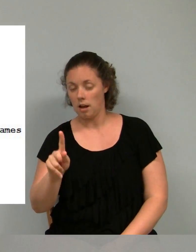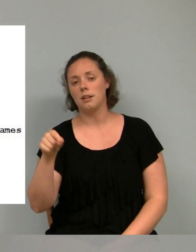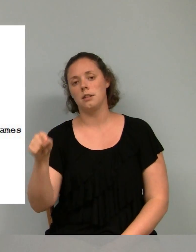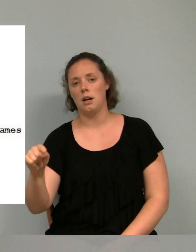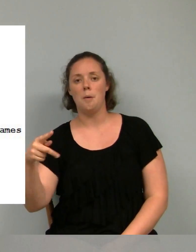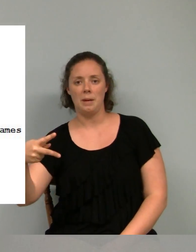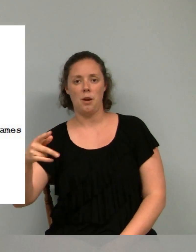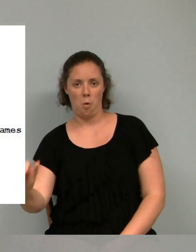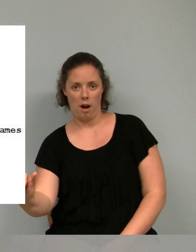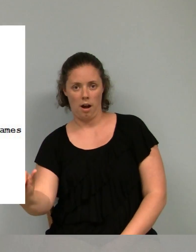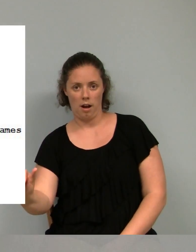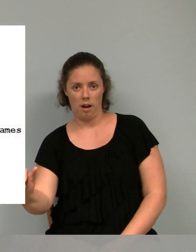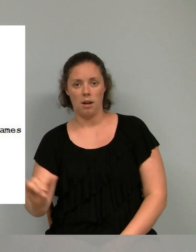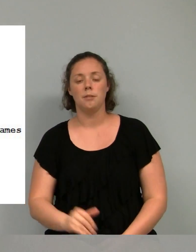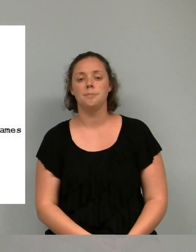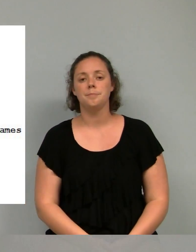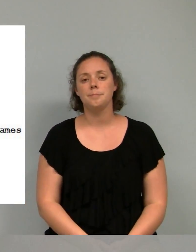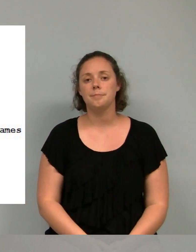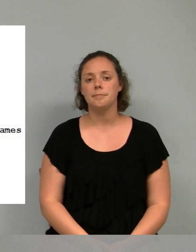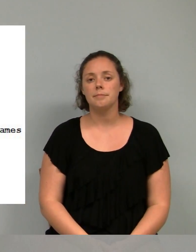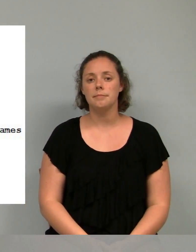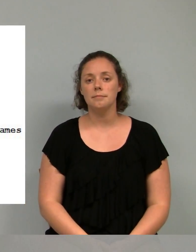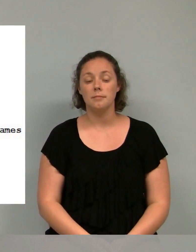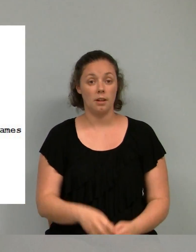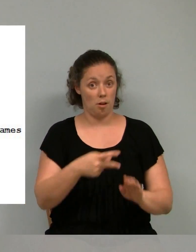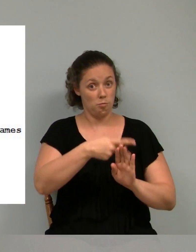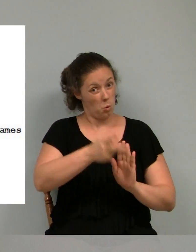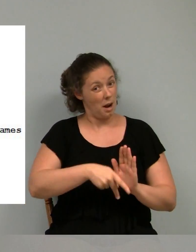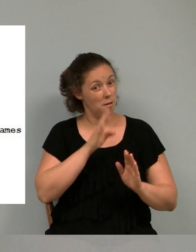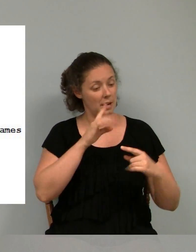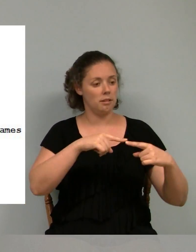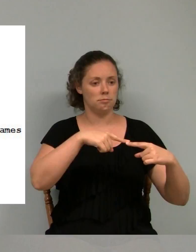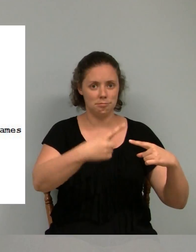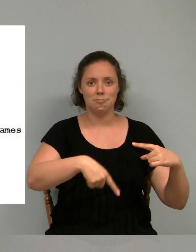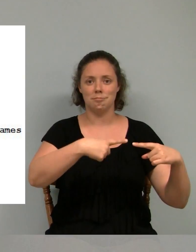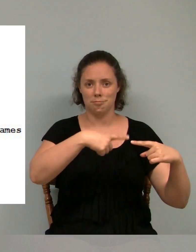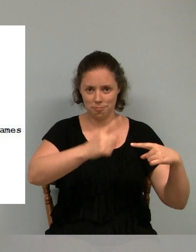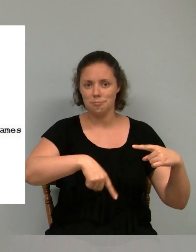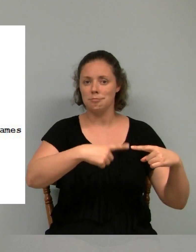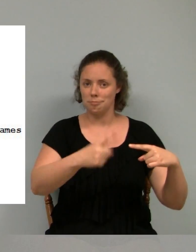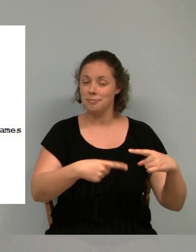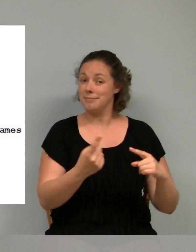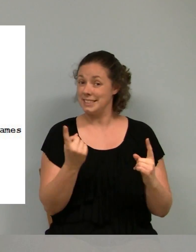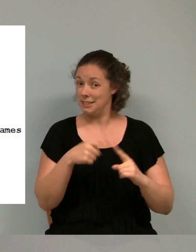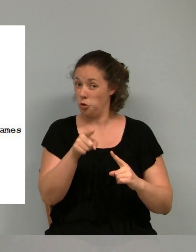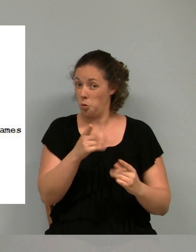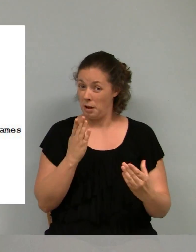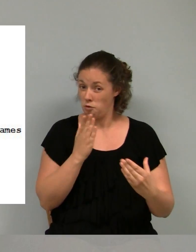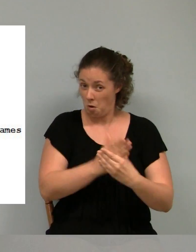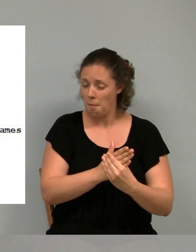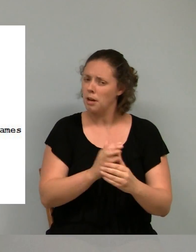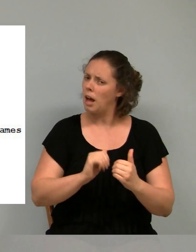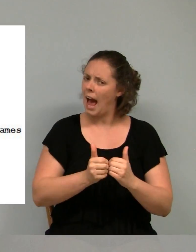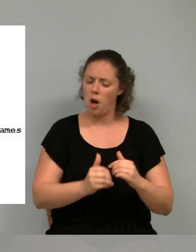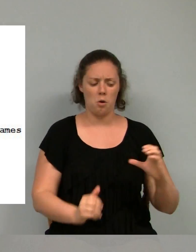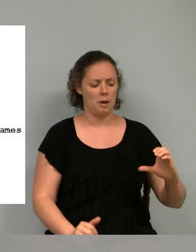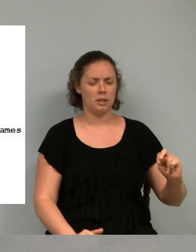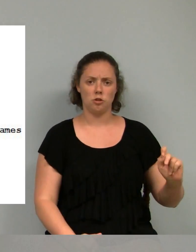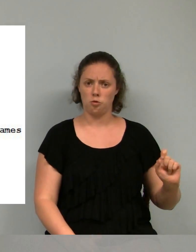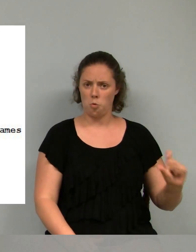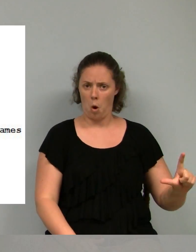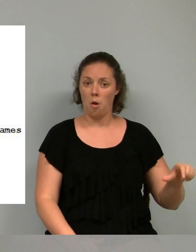binaryclock.py. The program will loop until interrupted by holding down the control key and pressing the C key.